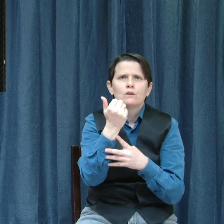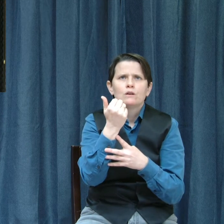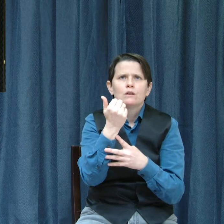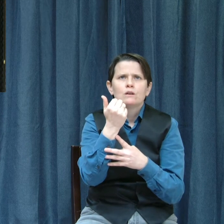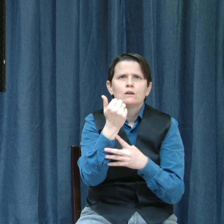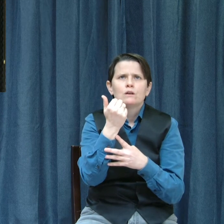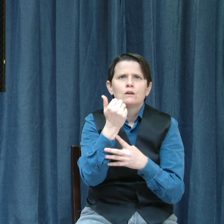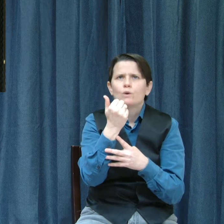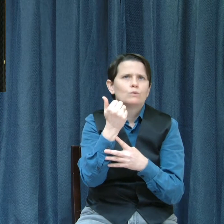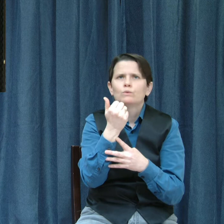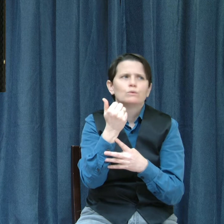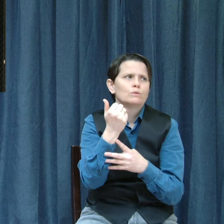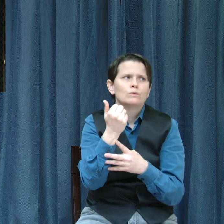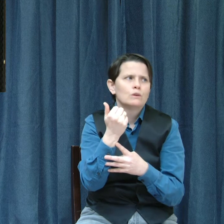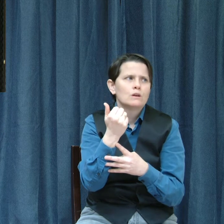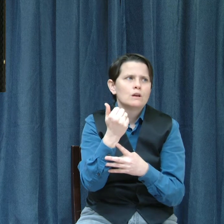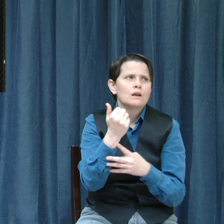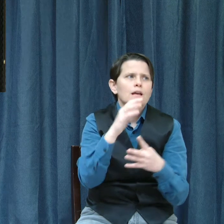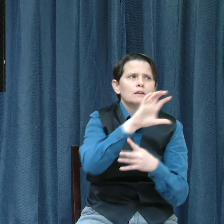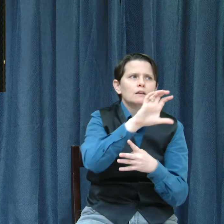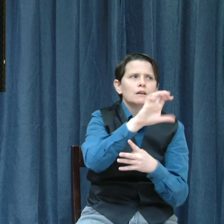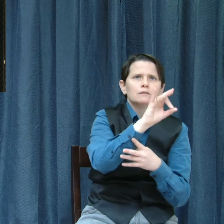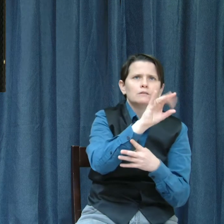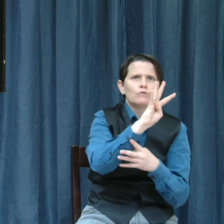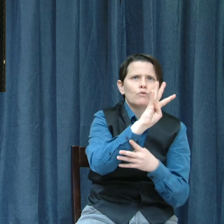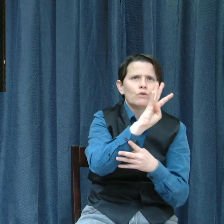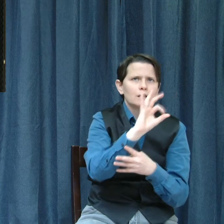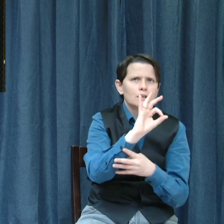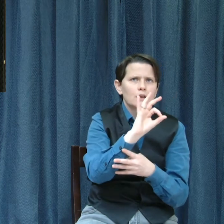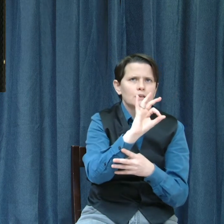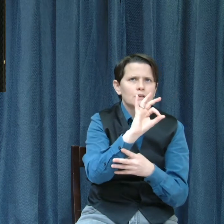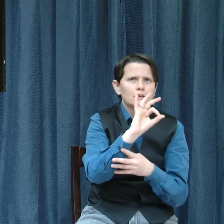1949. I'm thinking that was 1849, but just to be clear, I don't really know.